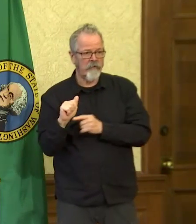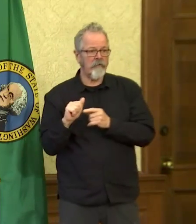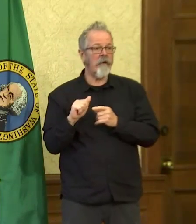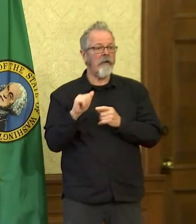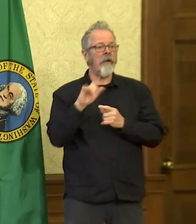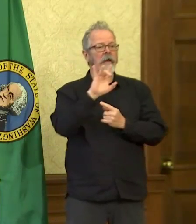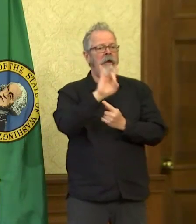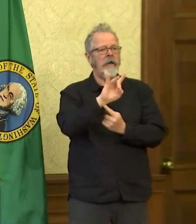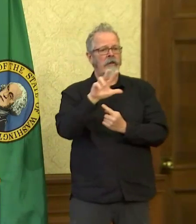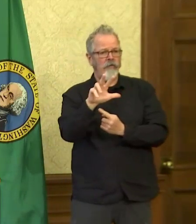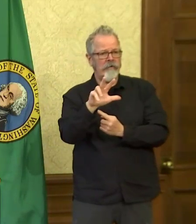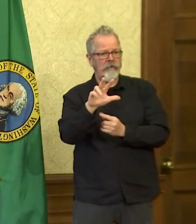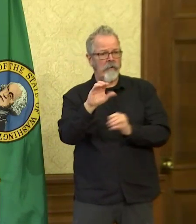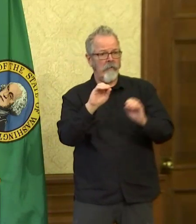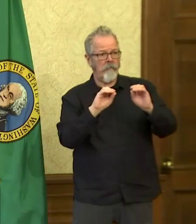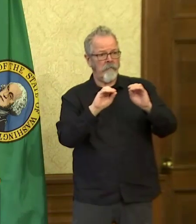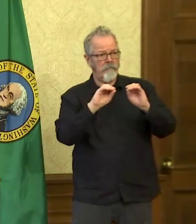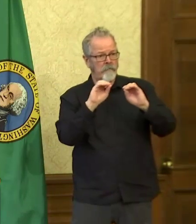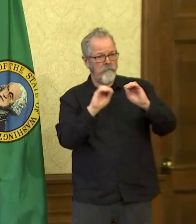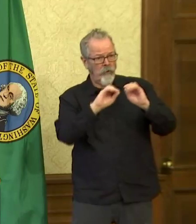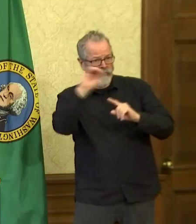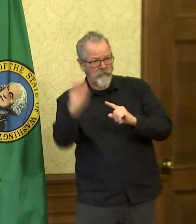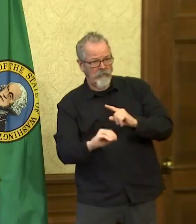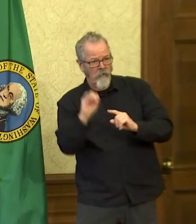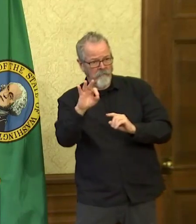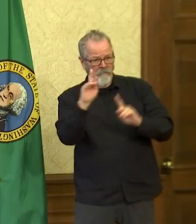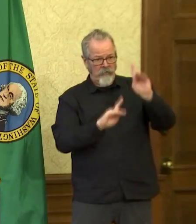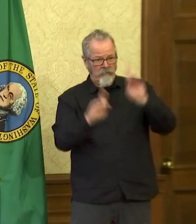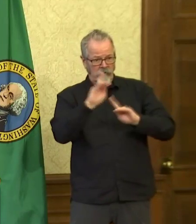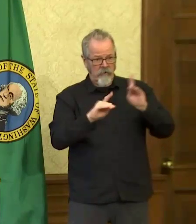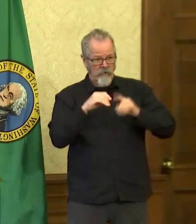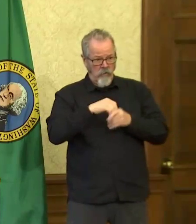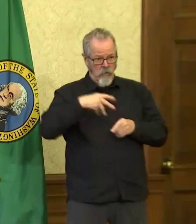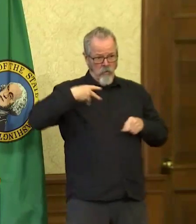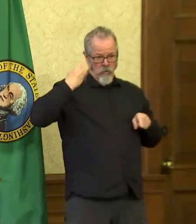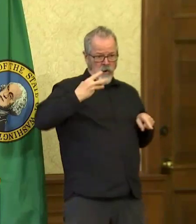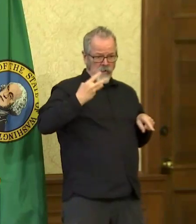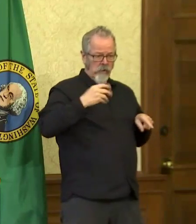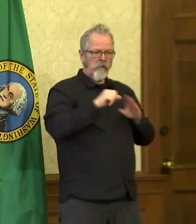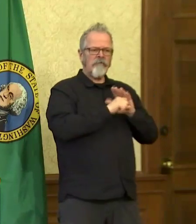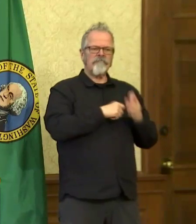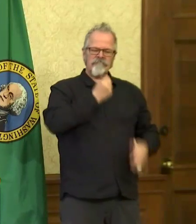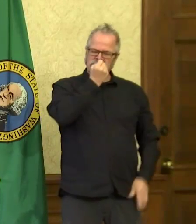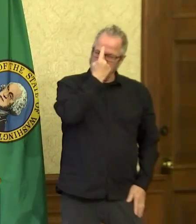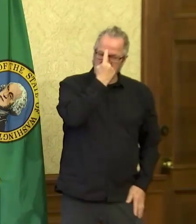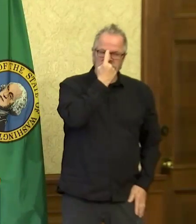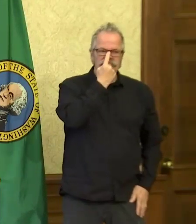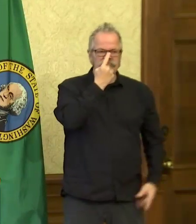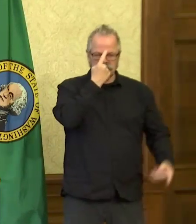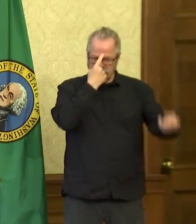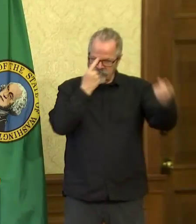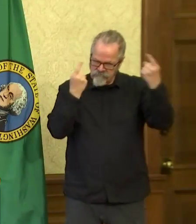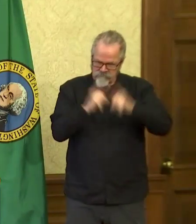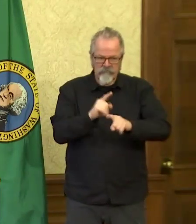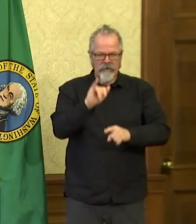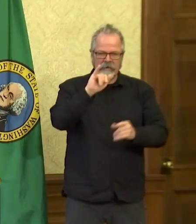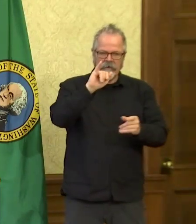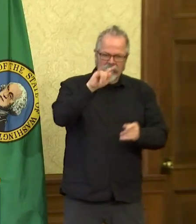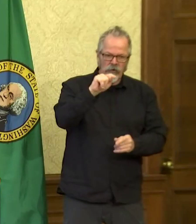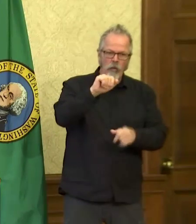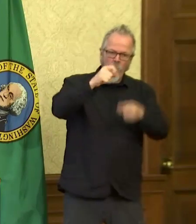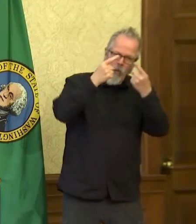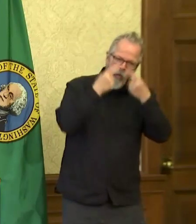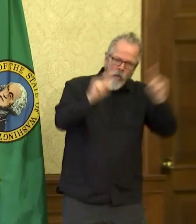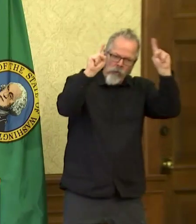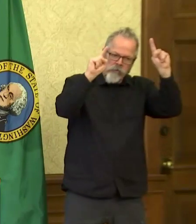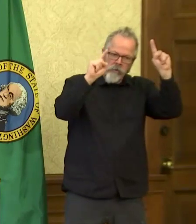of Washingtonians all over the state who are abiding by the Stay Home, Stay Healthy initiative, who are helping save lives. Now I'd like